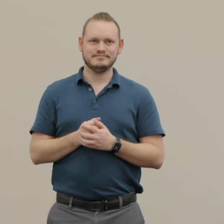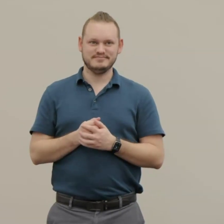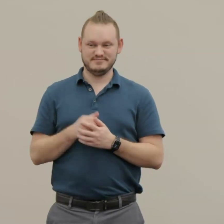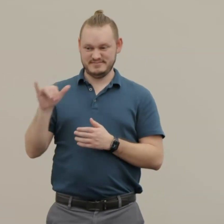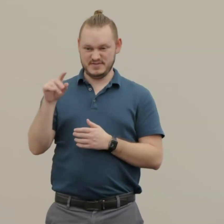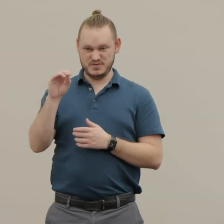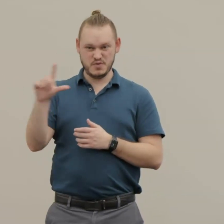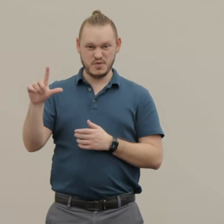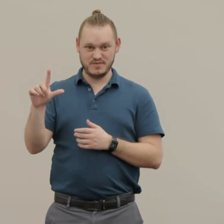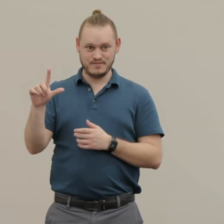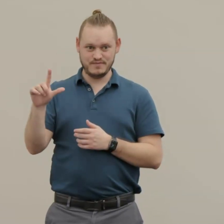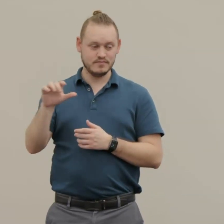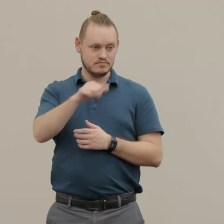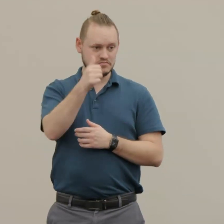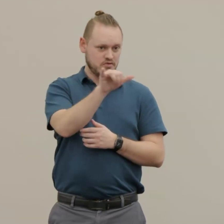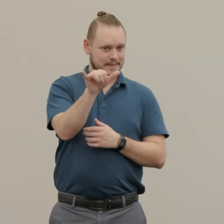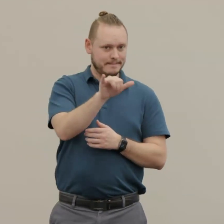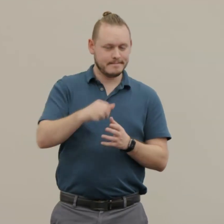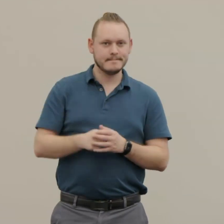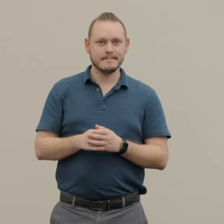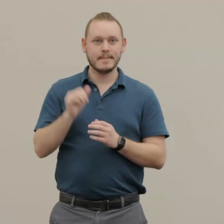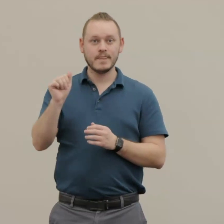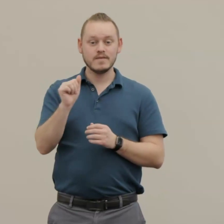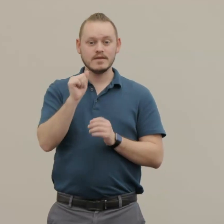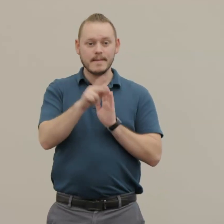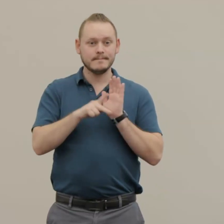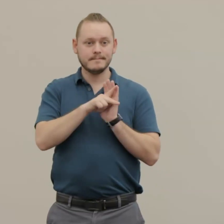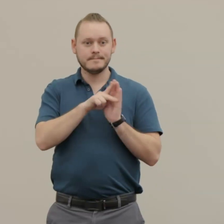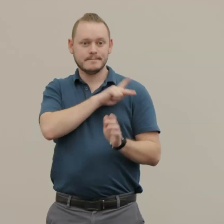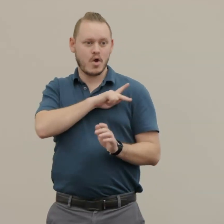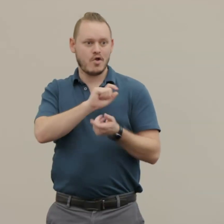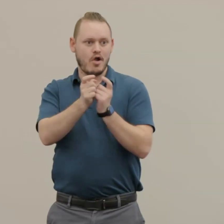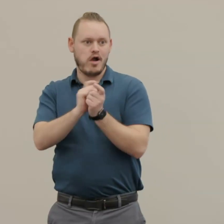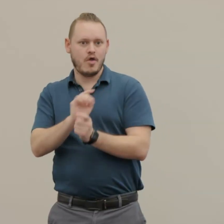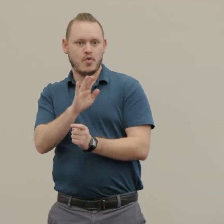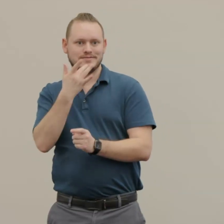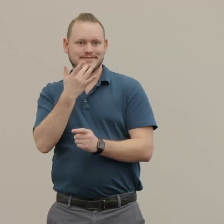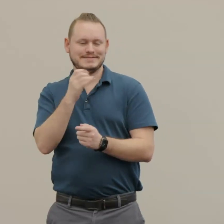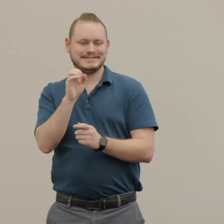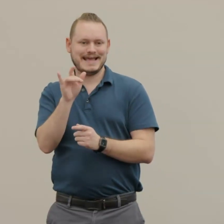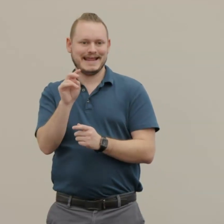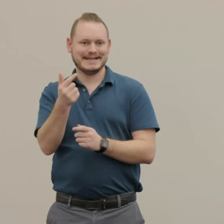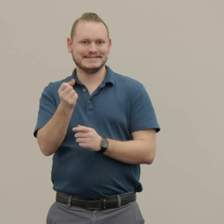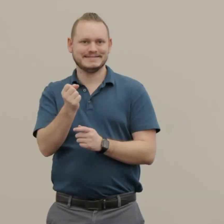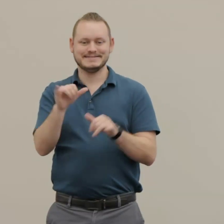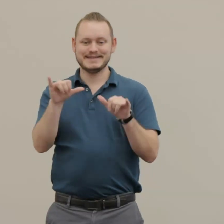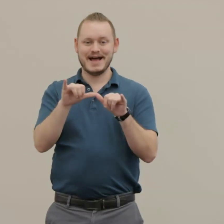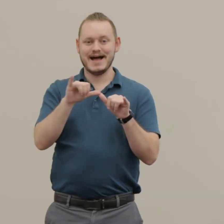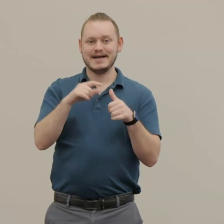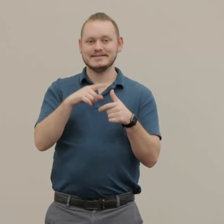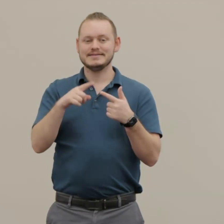particular tool and others, you can personalize your other settings. Text